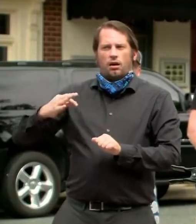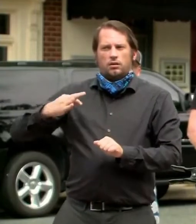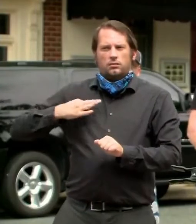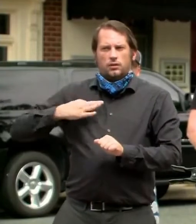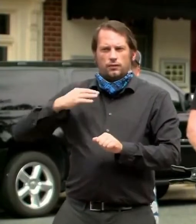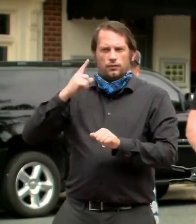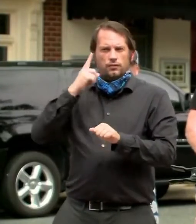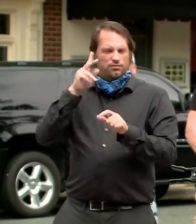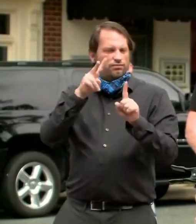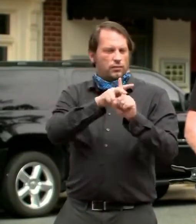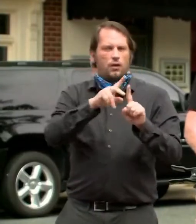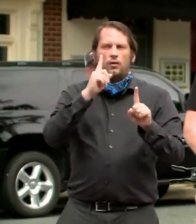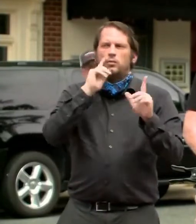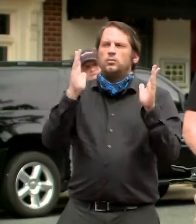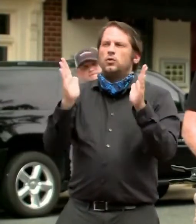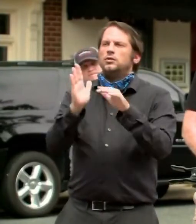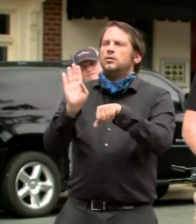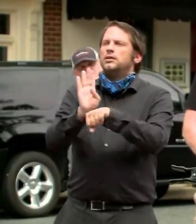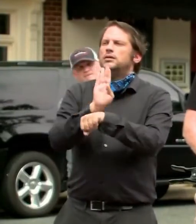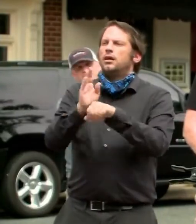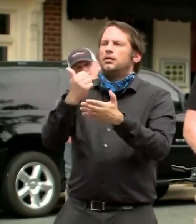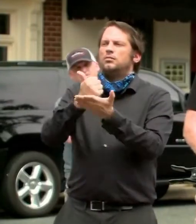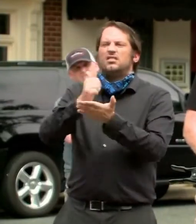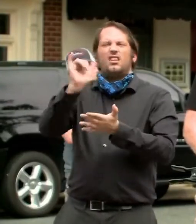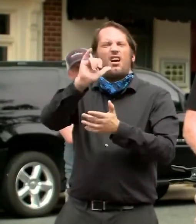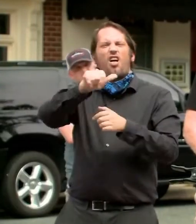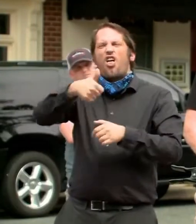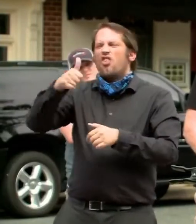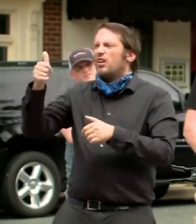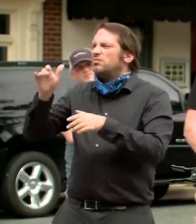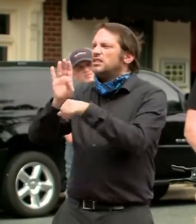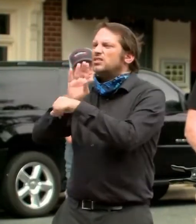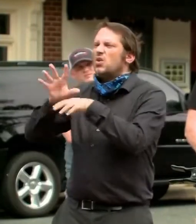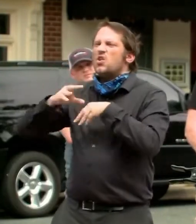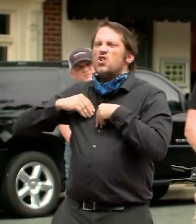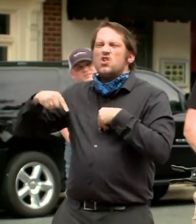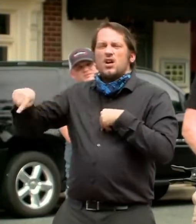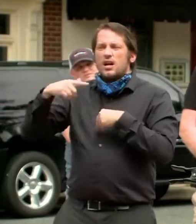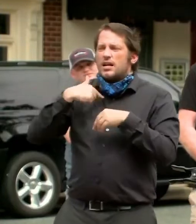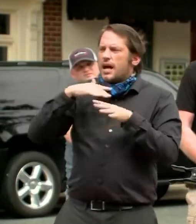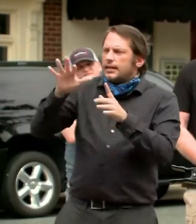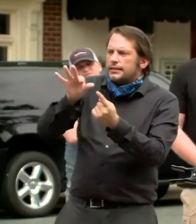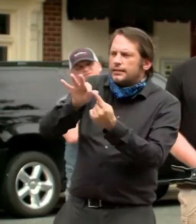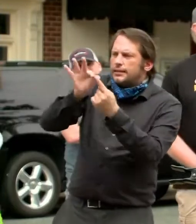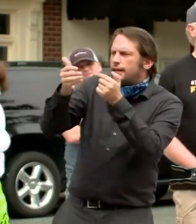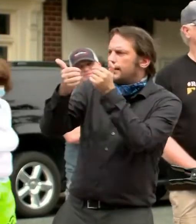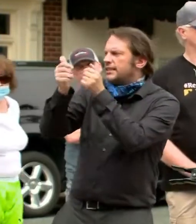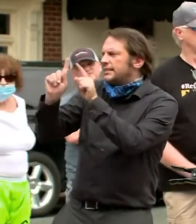assistance like everybody else. We're not treating it any different than anybody else.